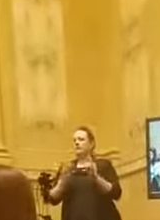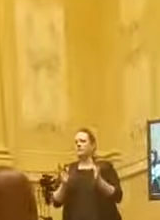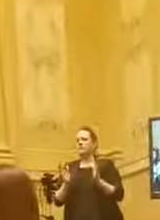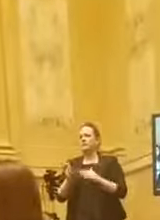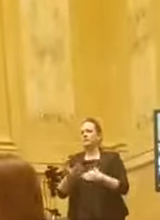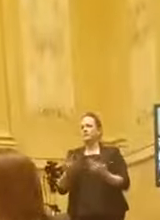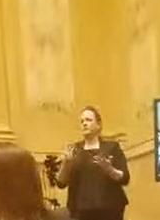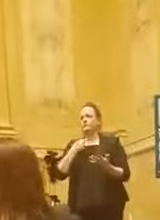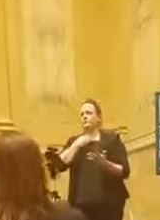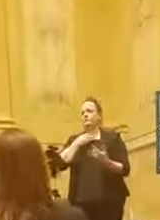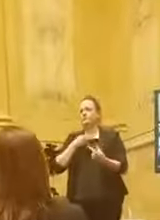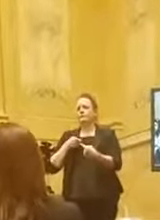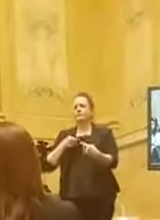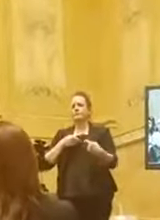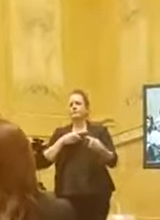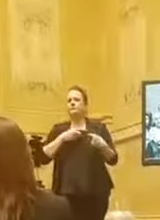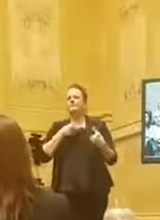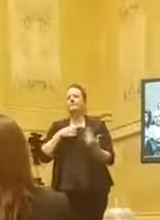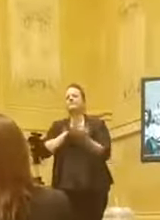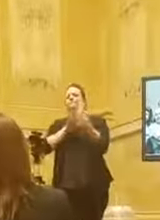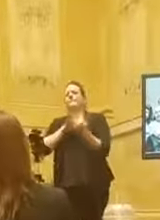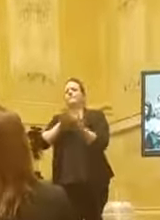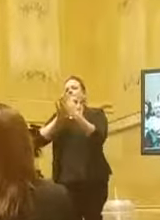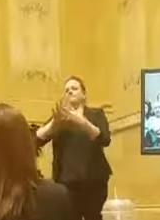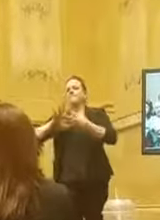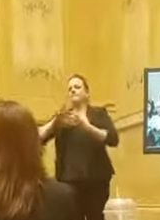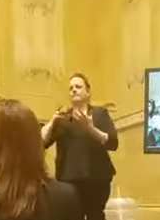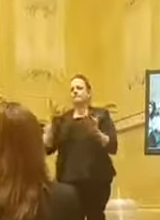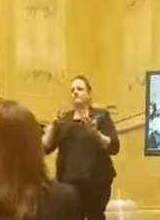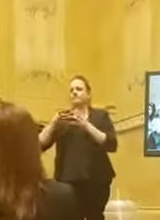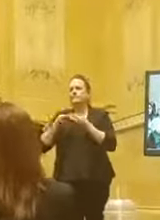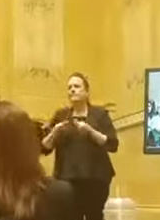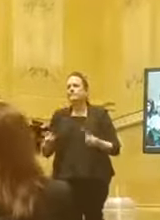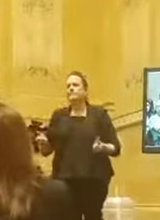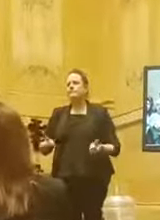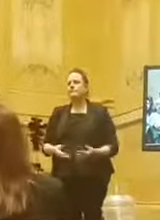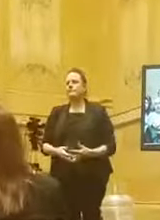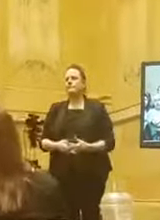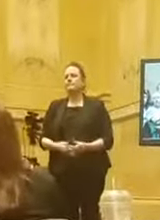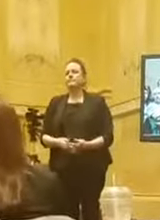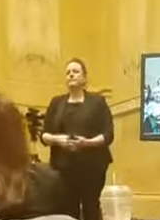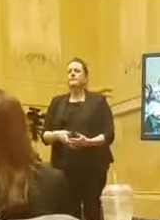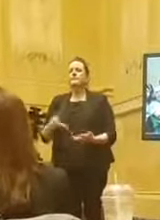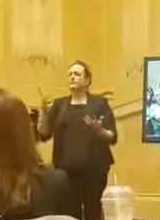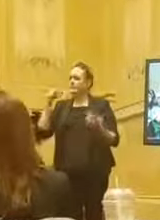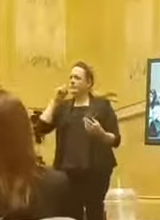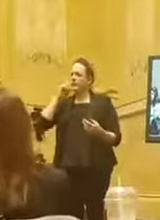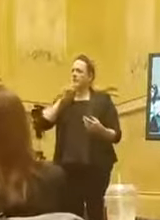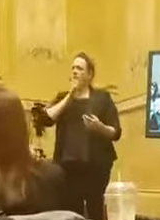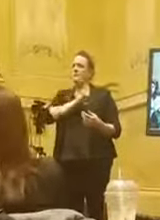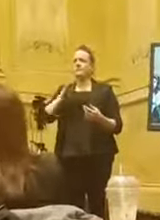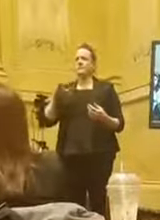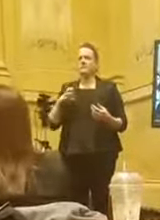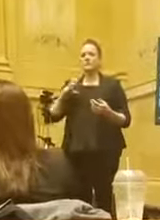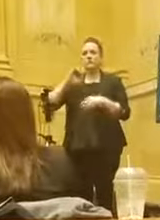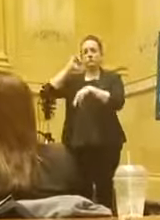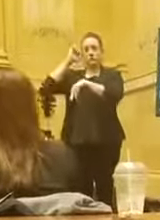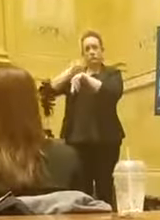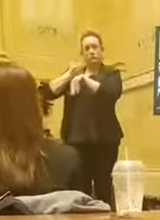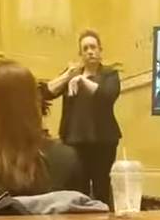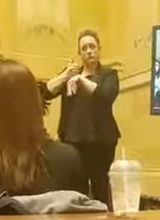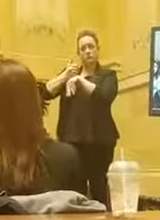And again, the whole point is that in that entire day, imagine not having access to the education and communication with your peers, your